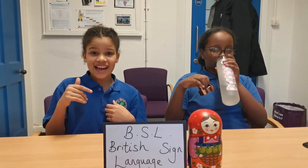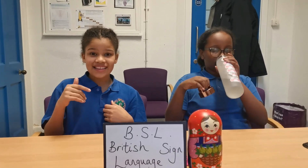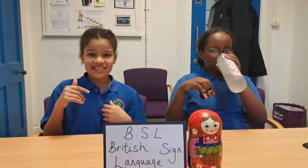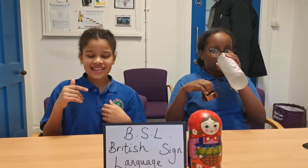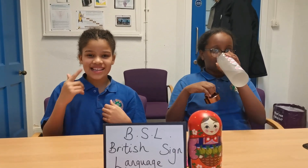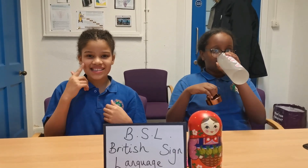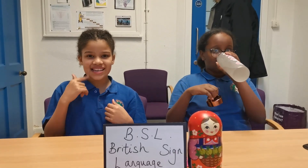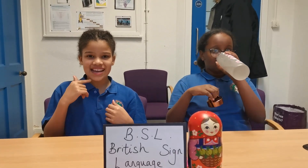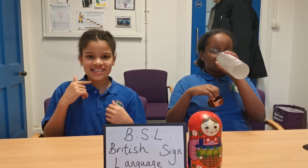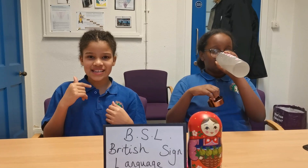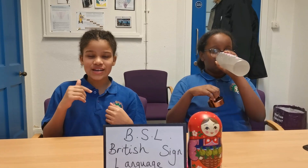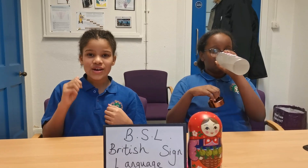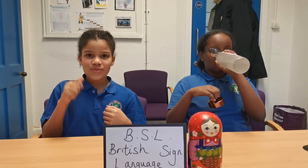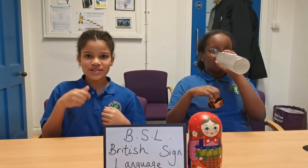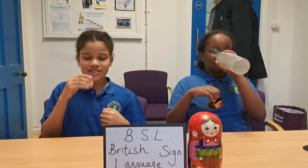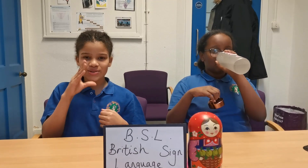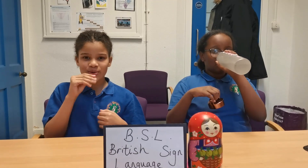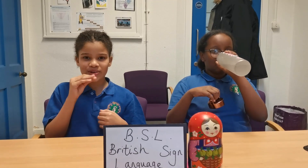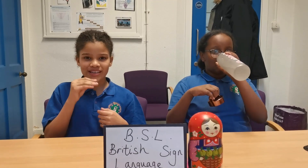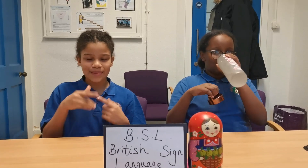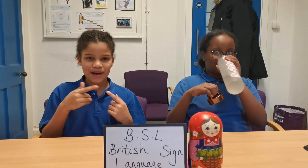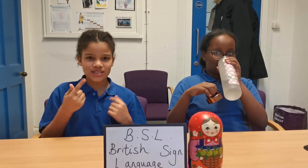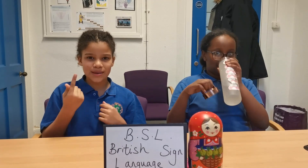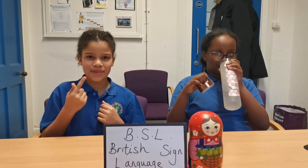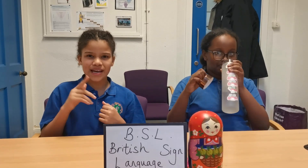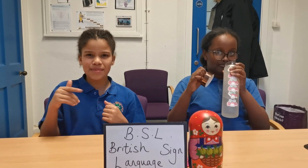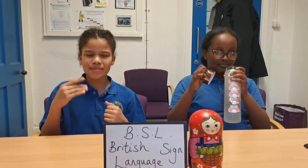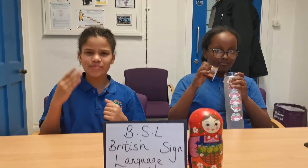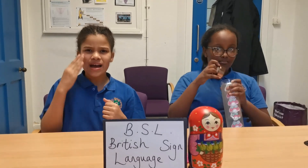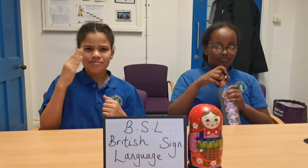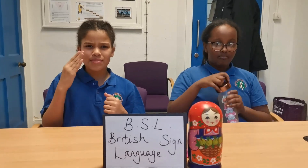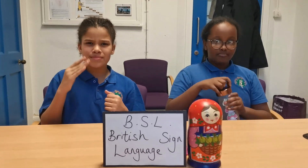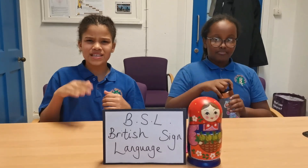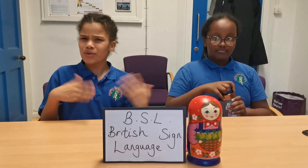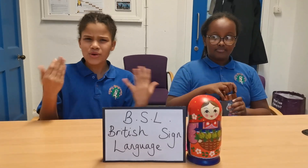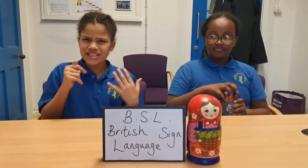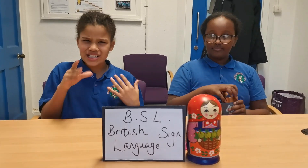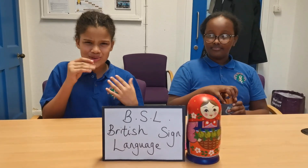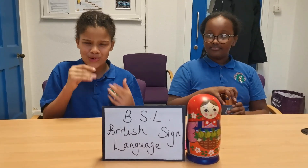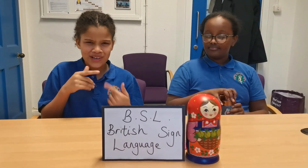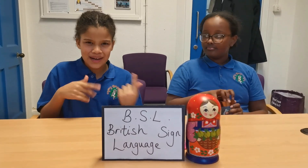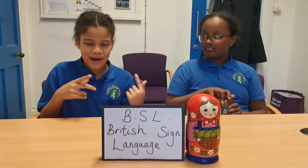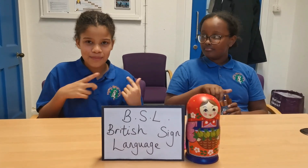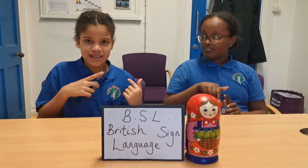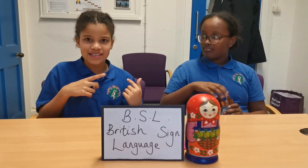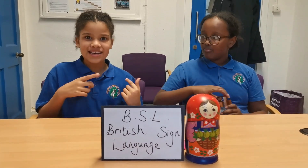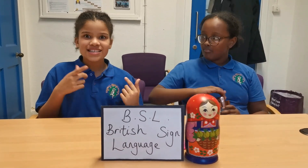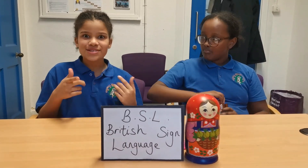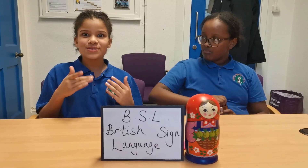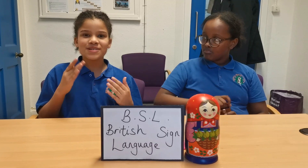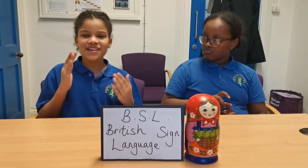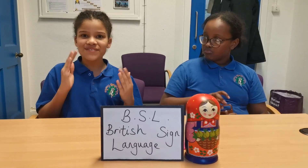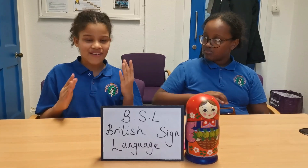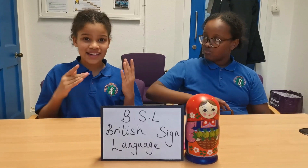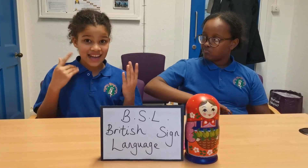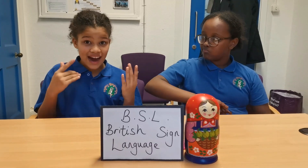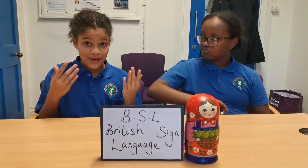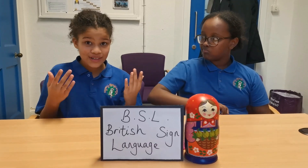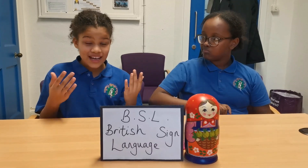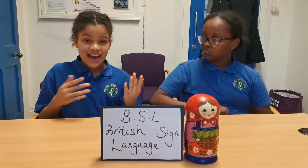and this lady was talking about something, and my mum was like, "What is she talking about?" Because she was being very loud, and